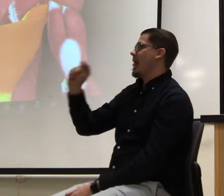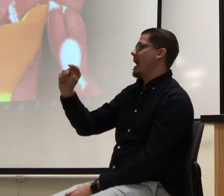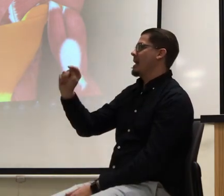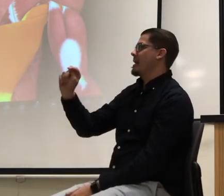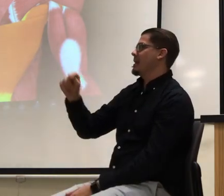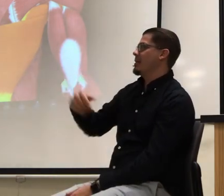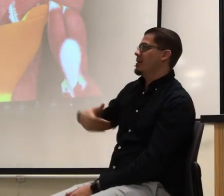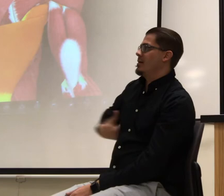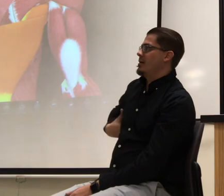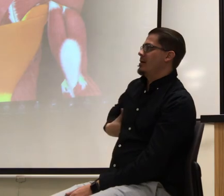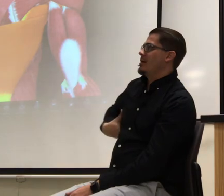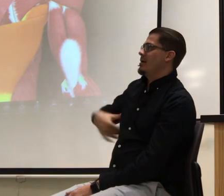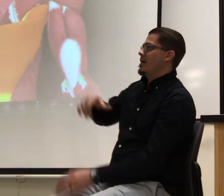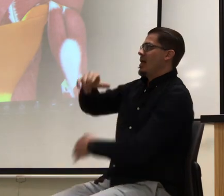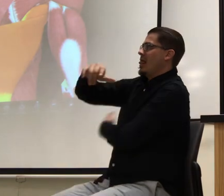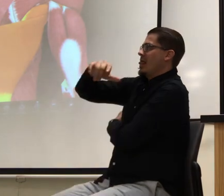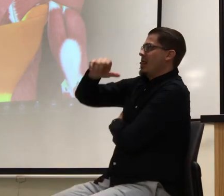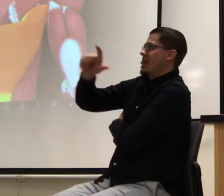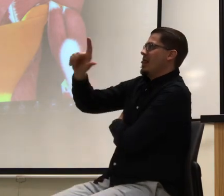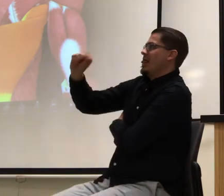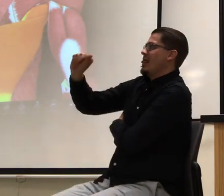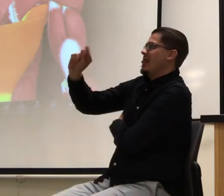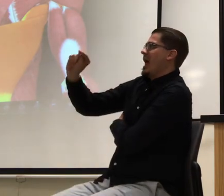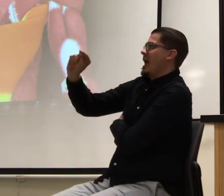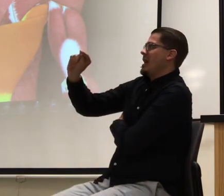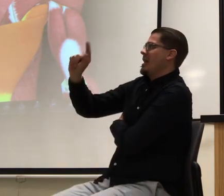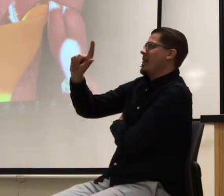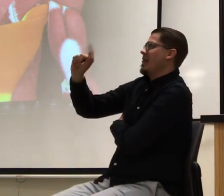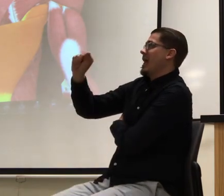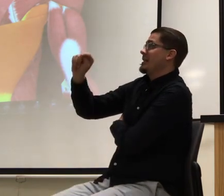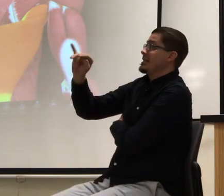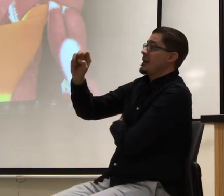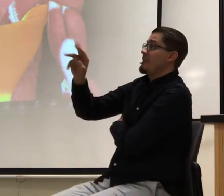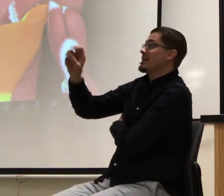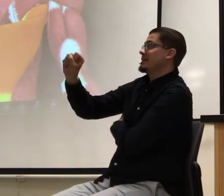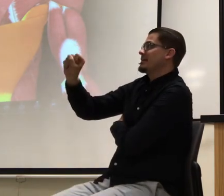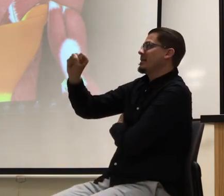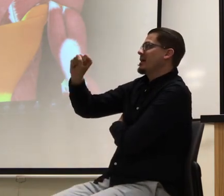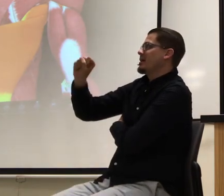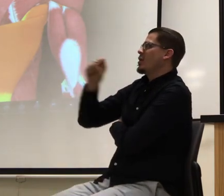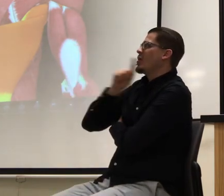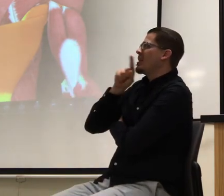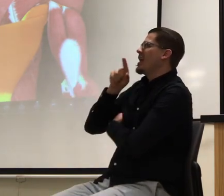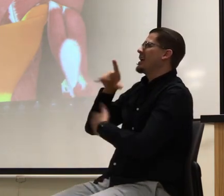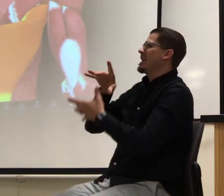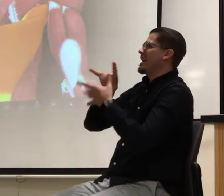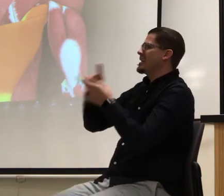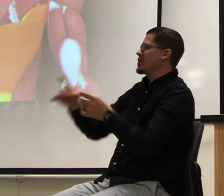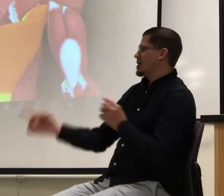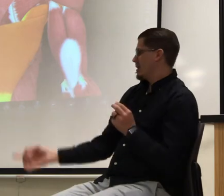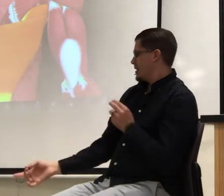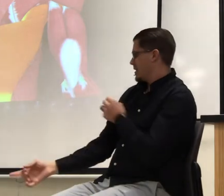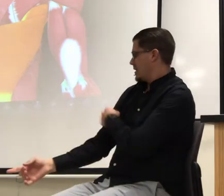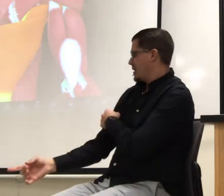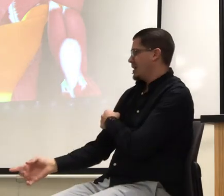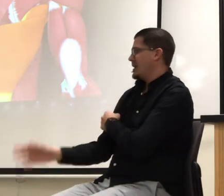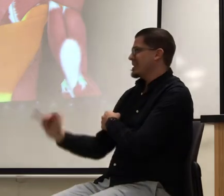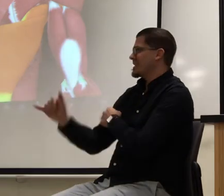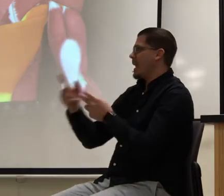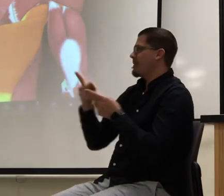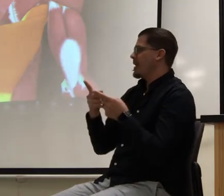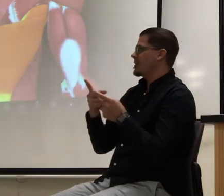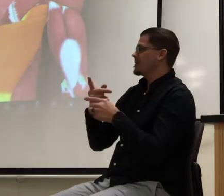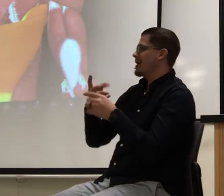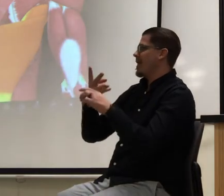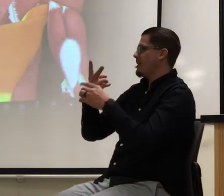right? The lats and the teres major, they're kind of like inserting on the arm at the same place, and they're both starting